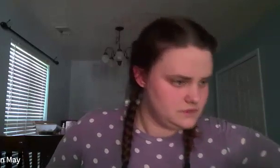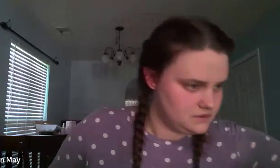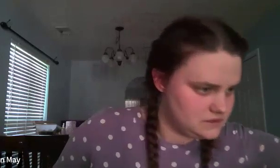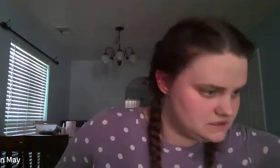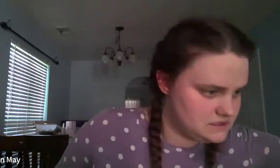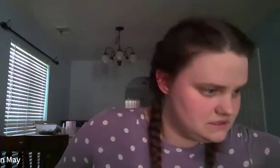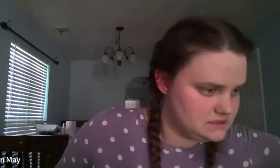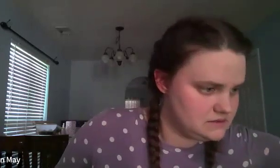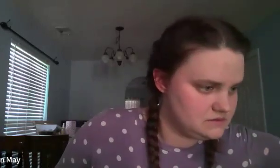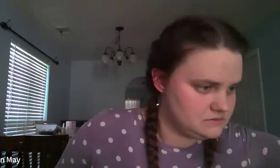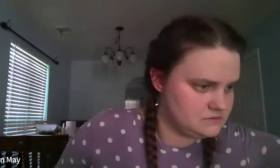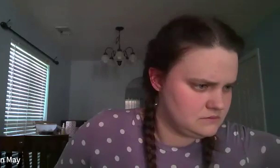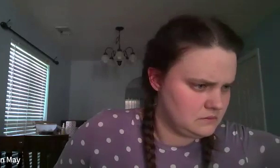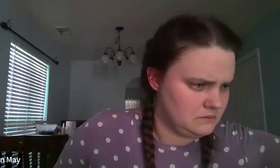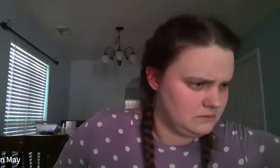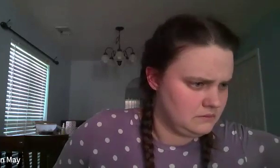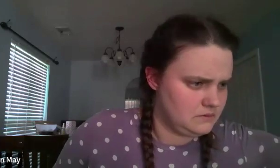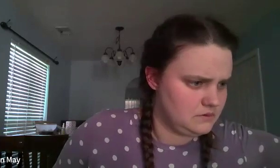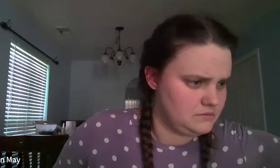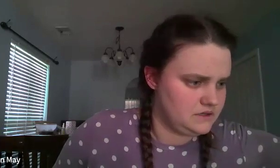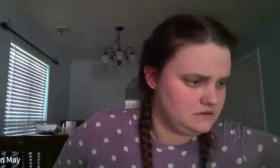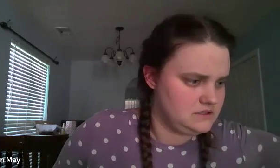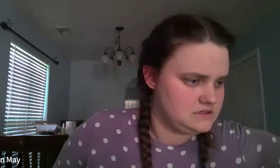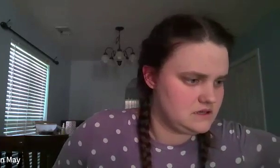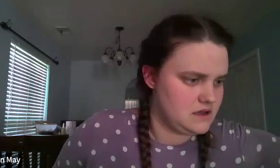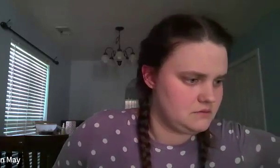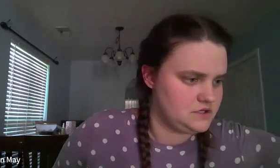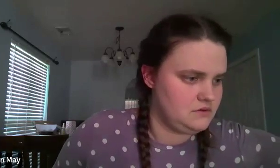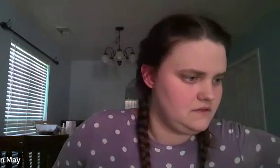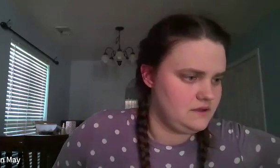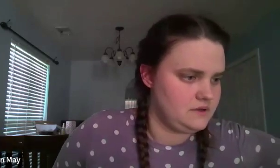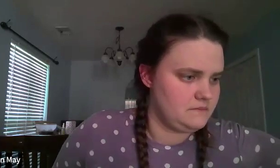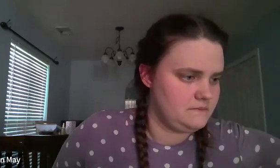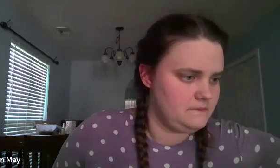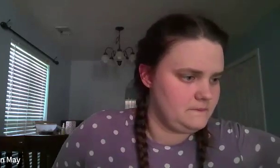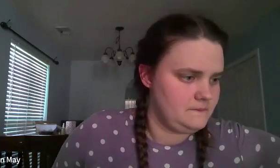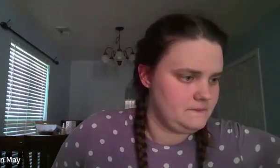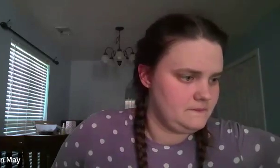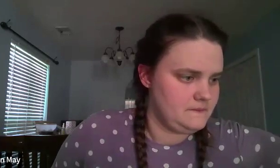where is this? Oh my goodness, how are you gone? There we go.